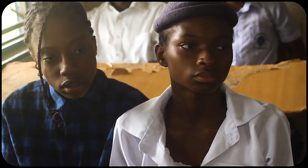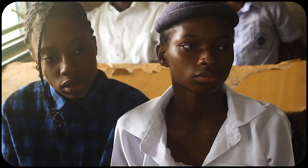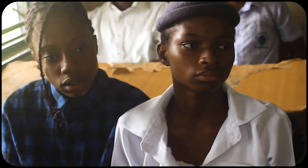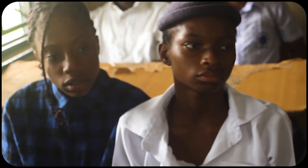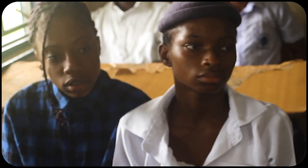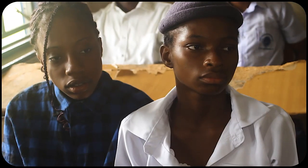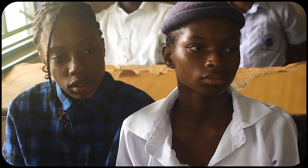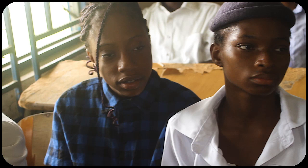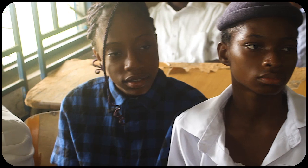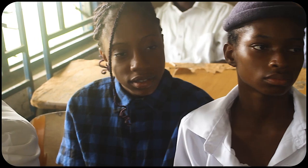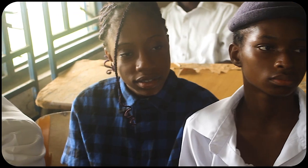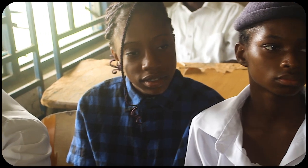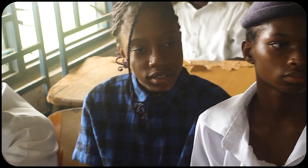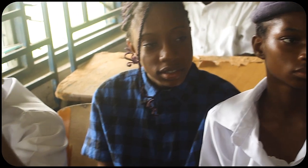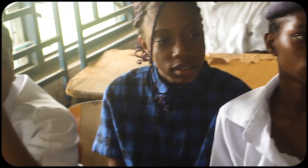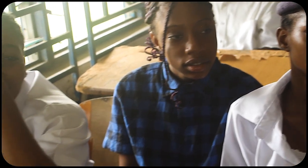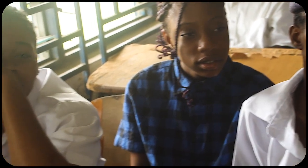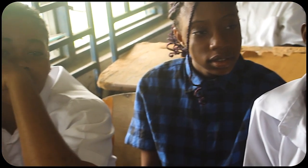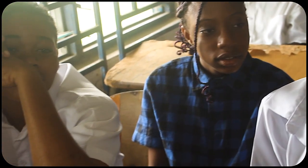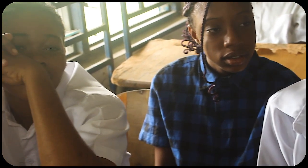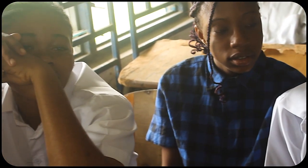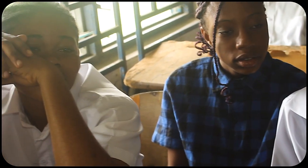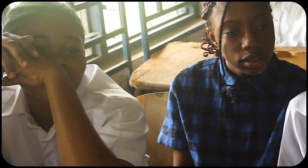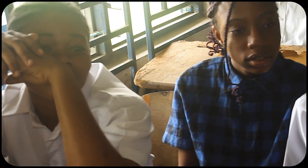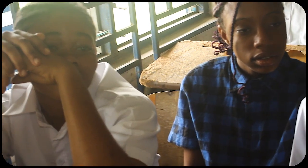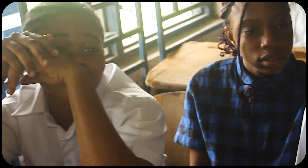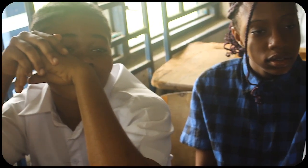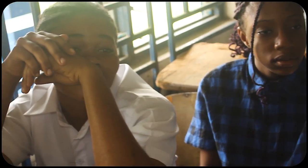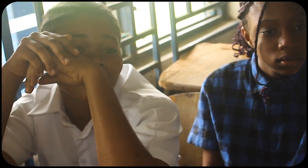to get matured and then start attacking humans,